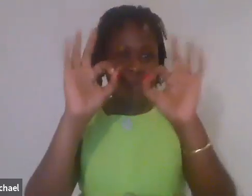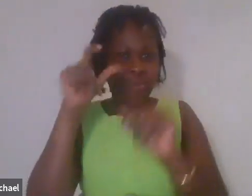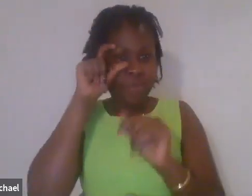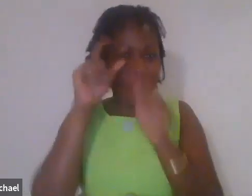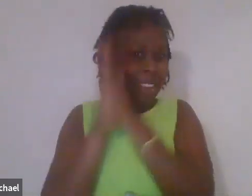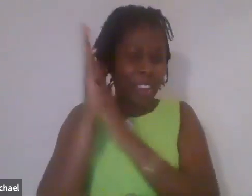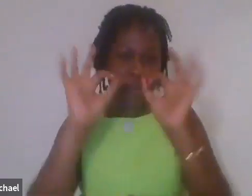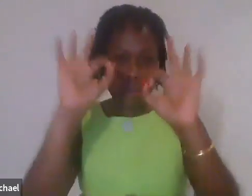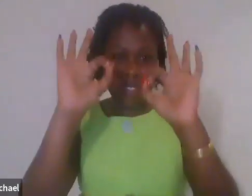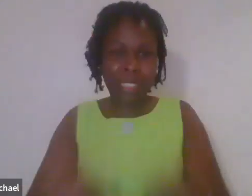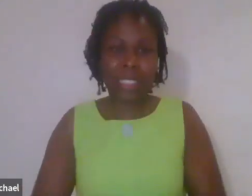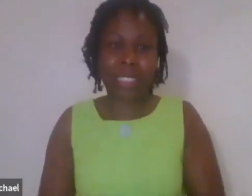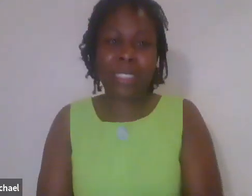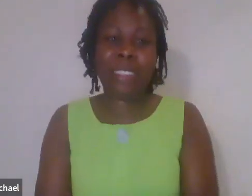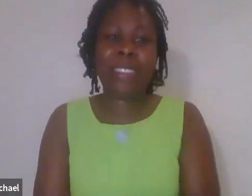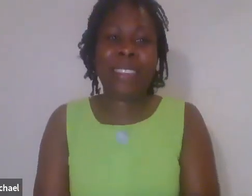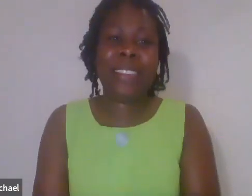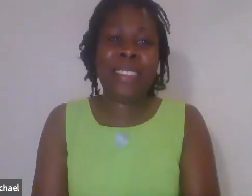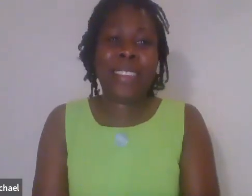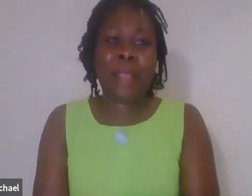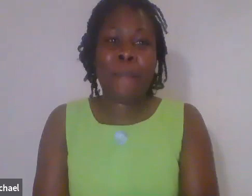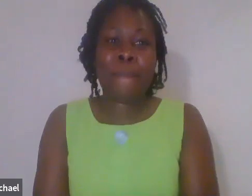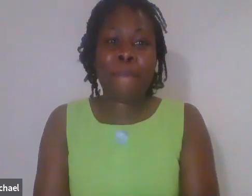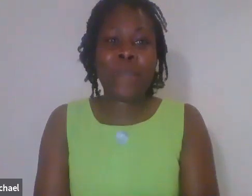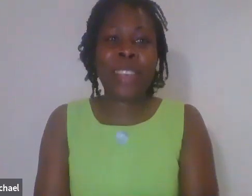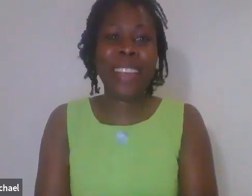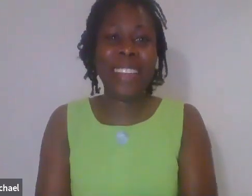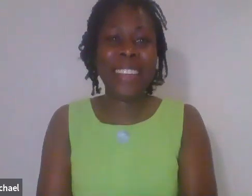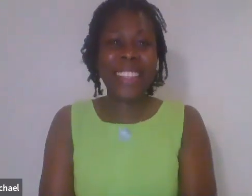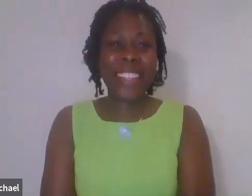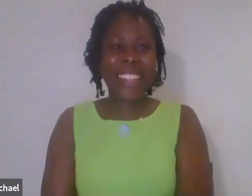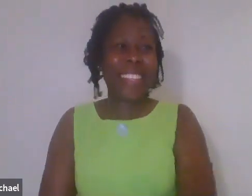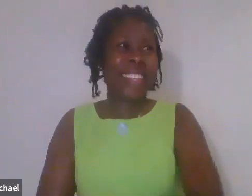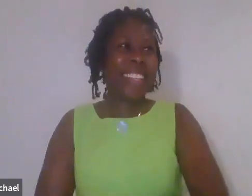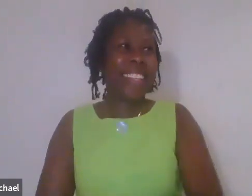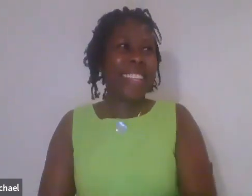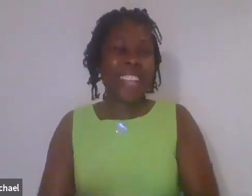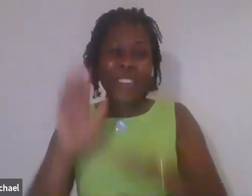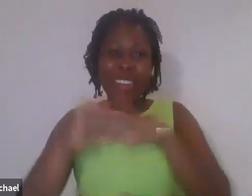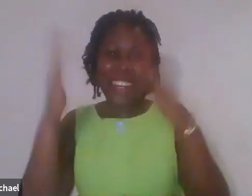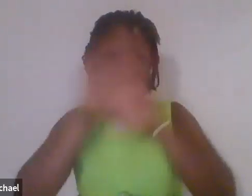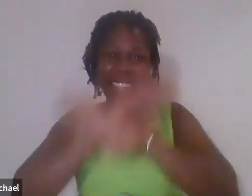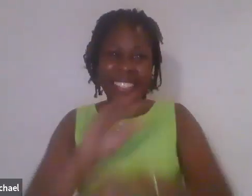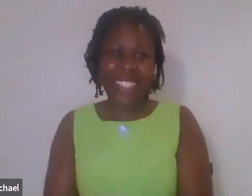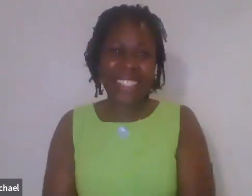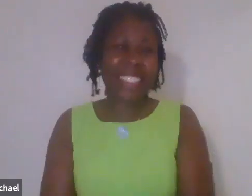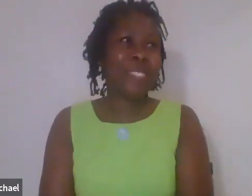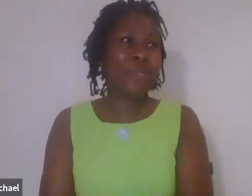Thank you, Jen. Thank you. Thank you. Good night, everybody. See you on Thursday. Thank